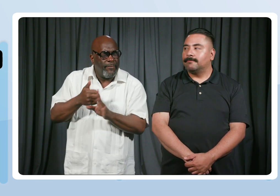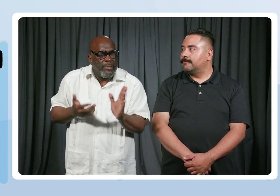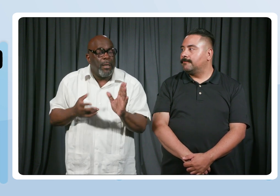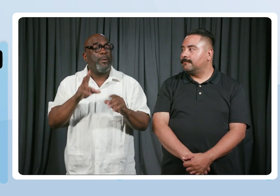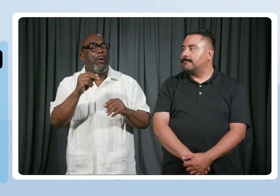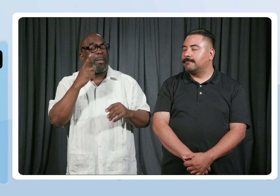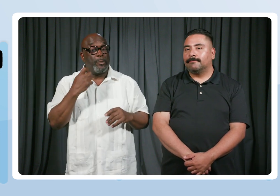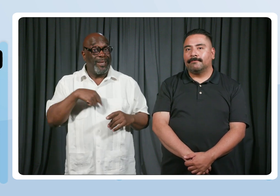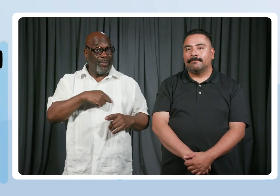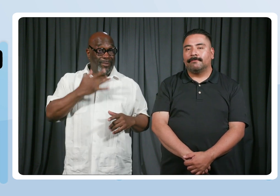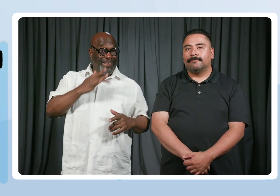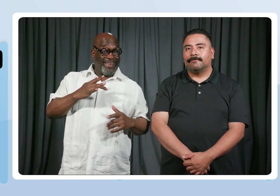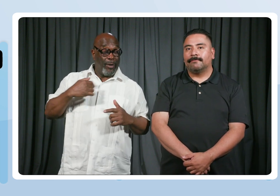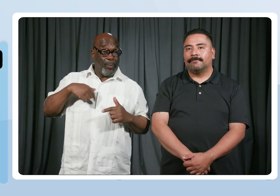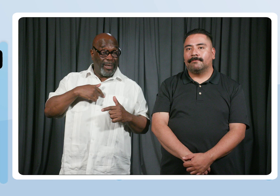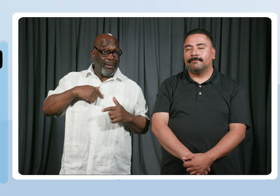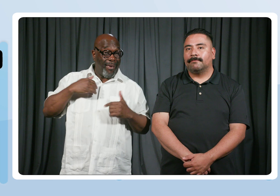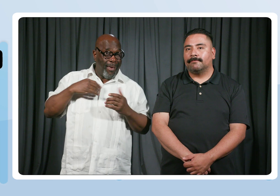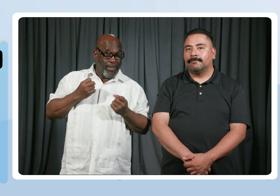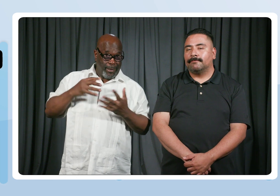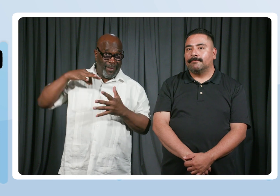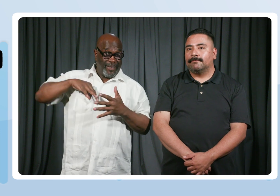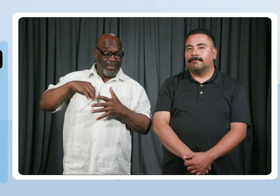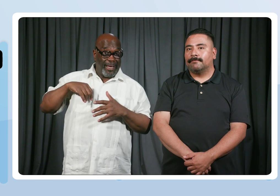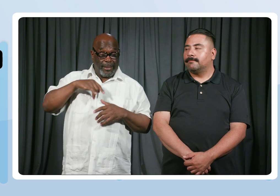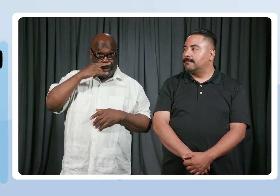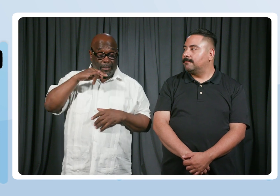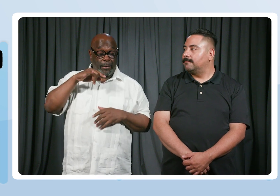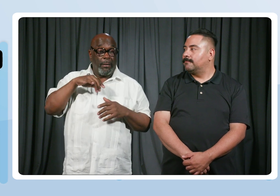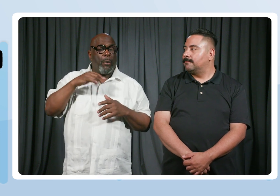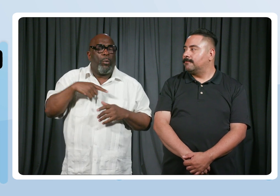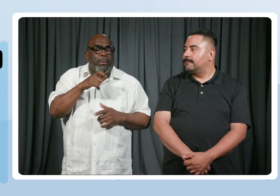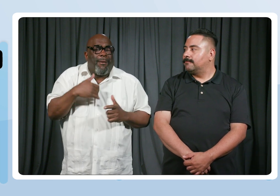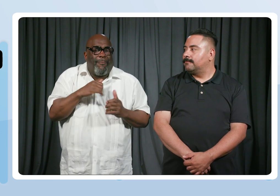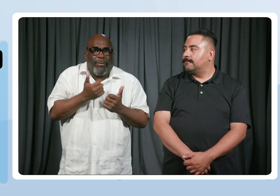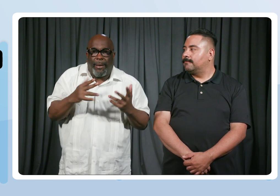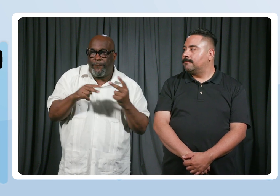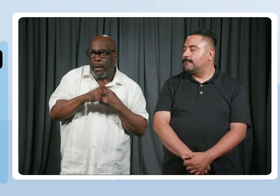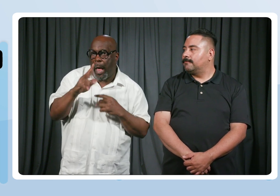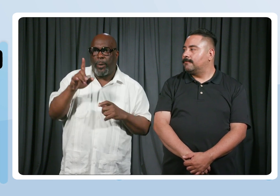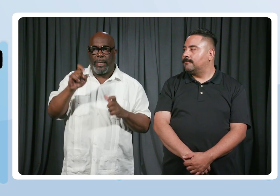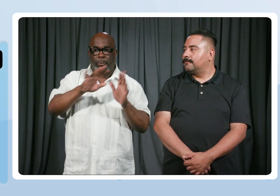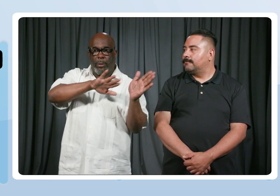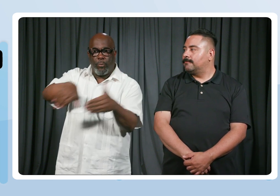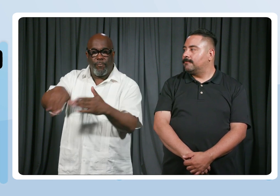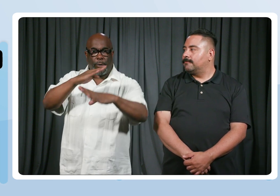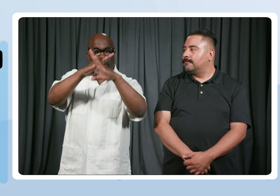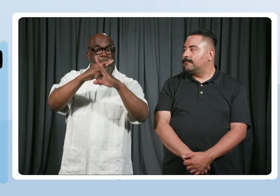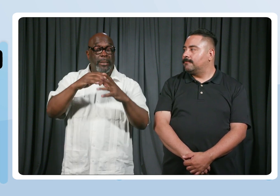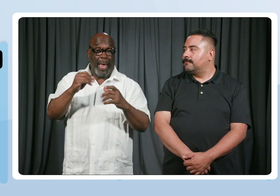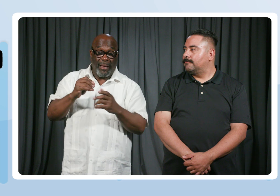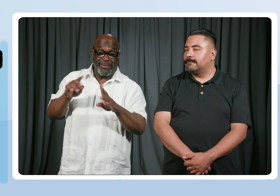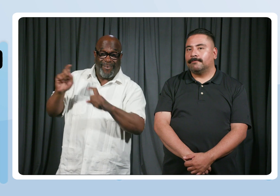were privileged as a young person, we didn't have it all figured out. And we've got to work to remove those barriers and see young people as deserving, whether